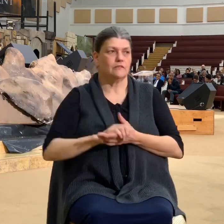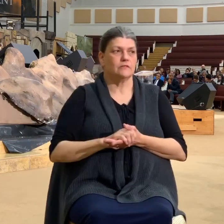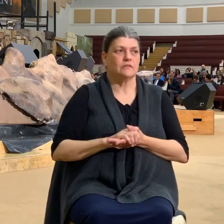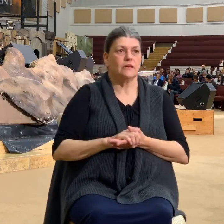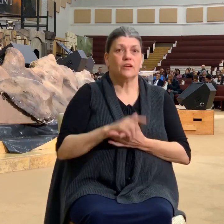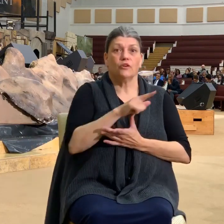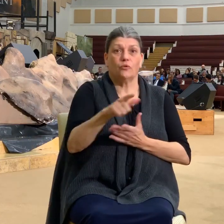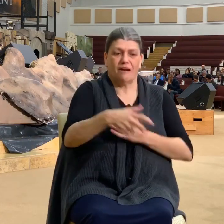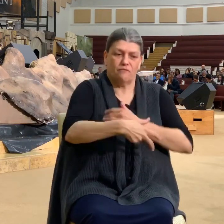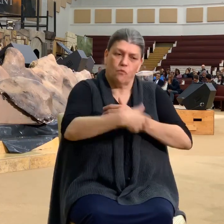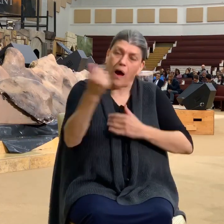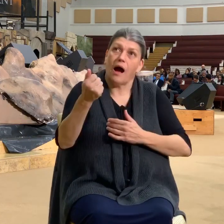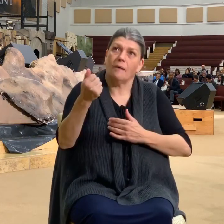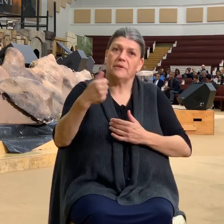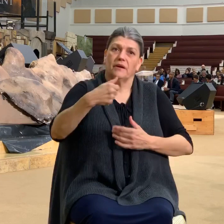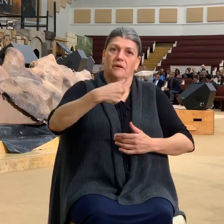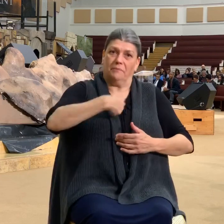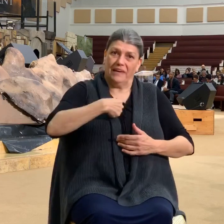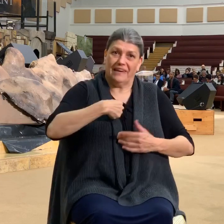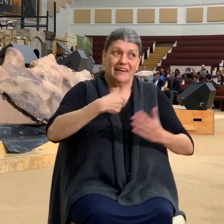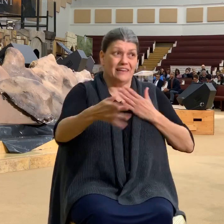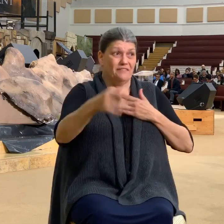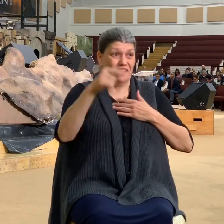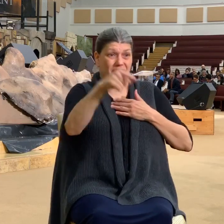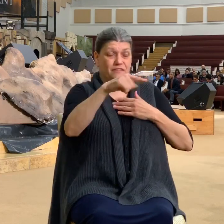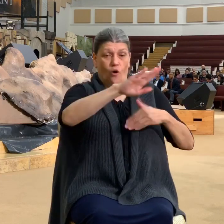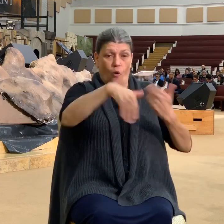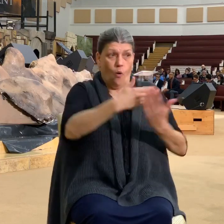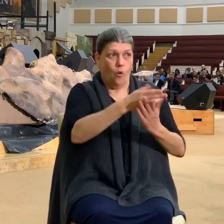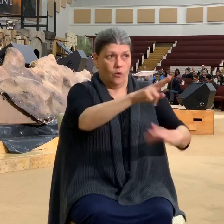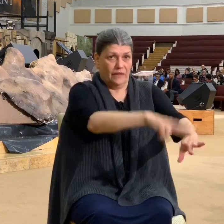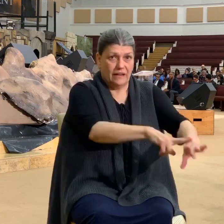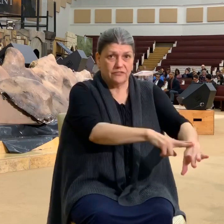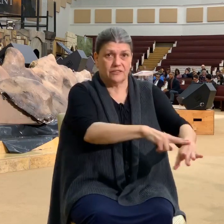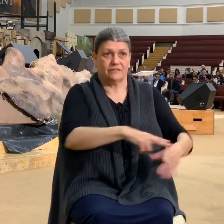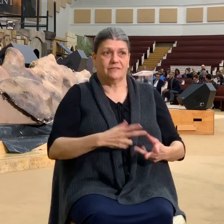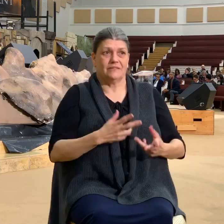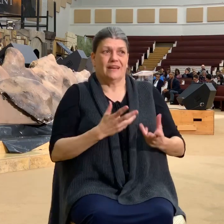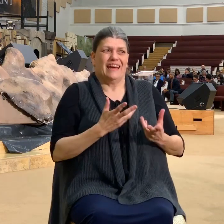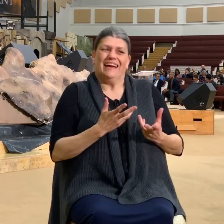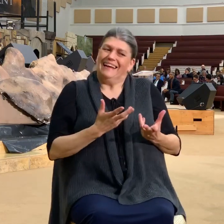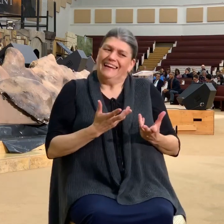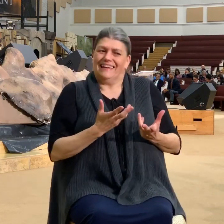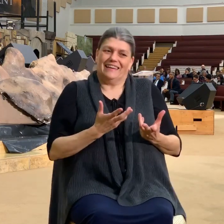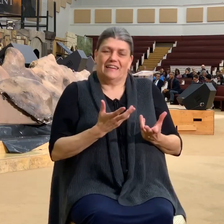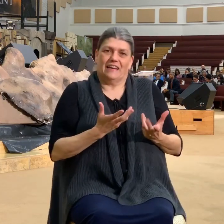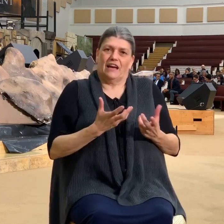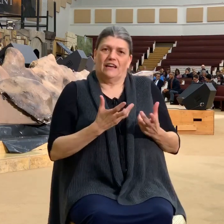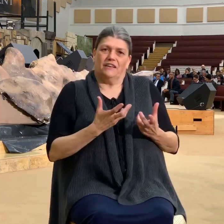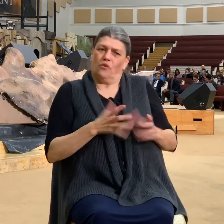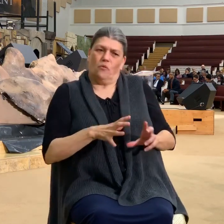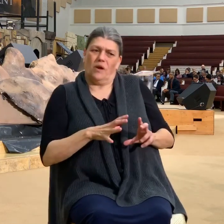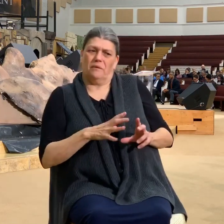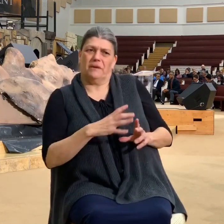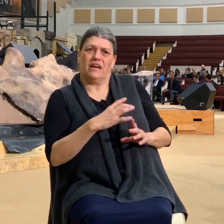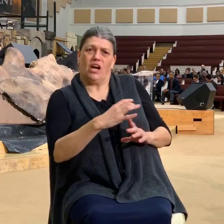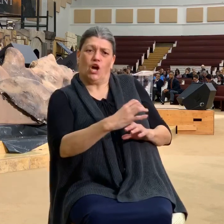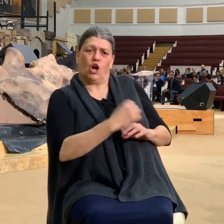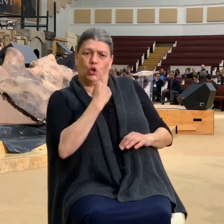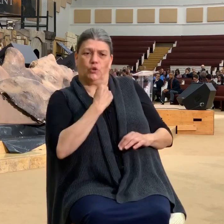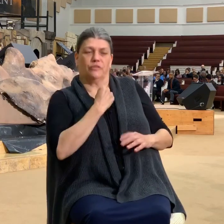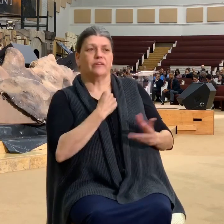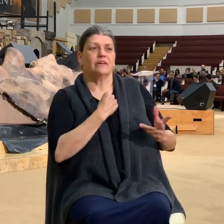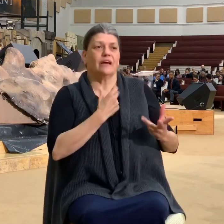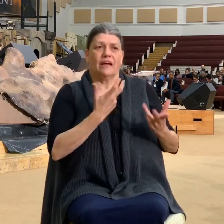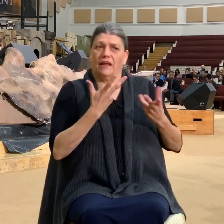ye have robbed me, even this whole nation. So I don't know about you, I want to stay away from being cursed, and I don't